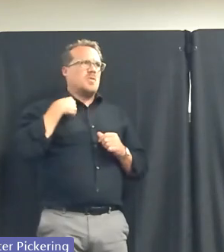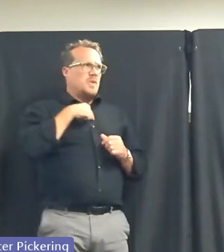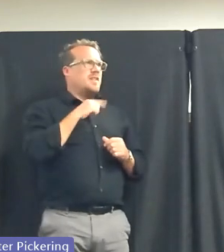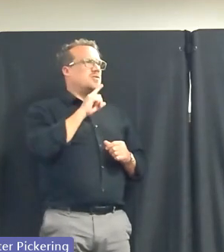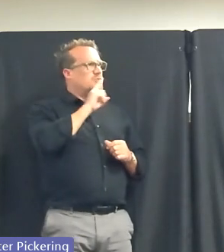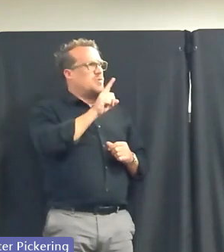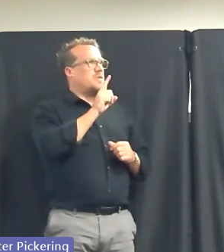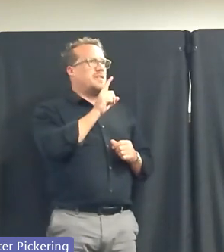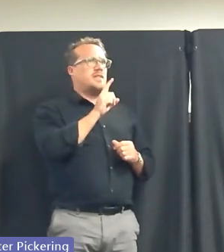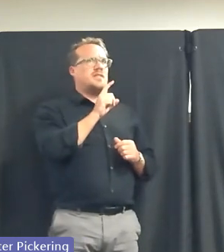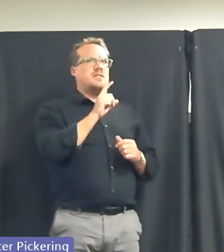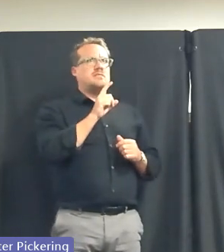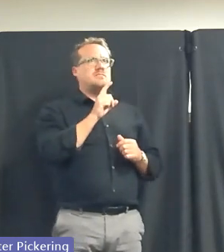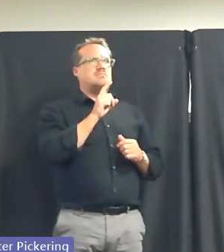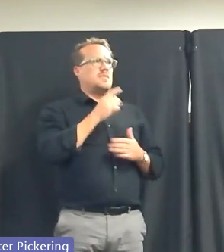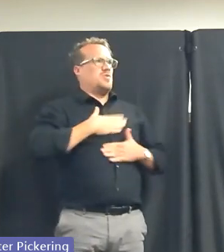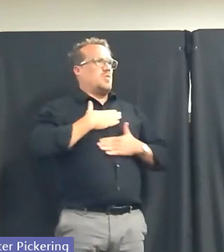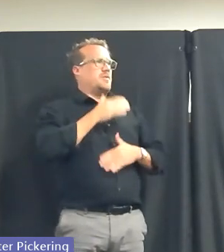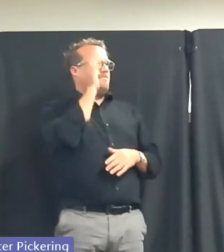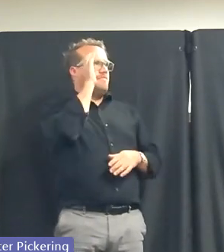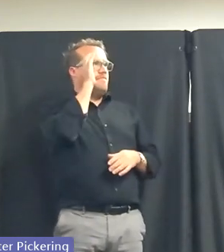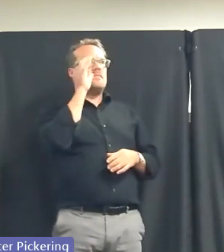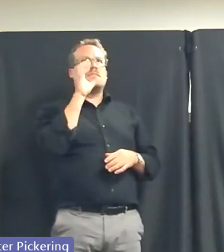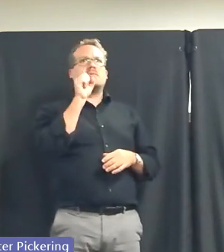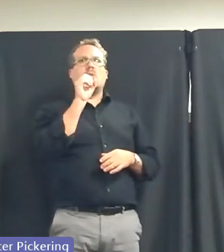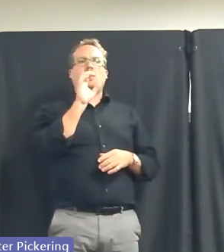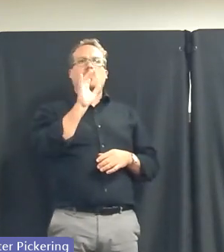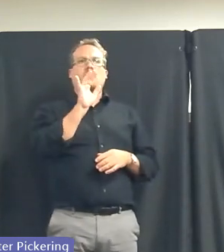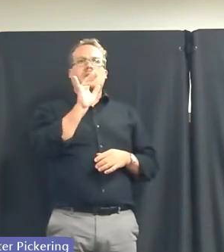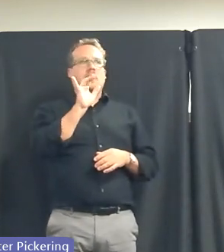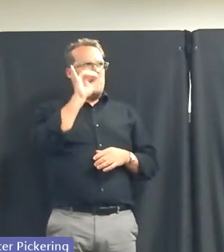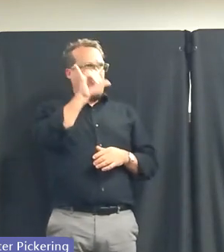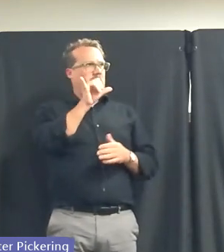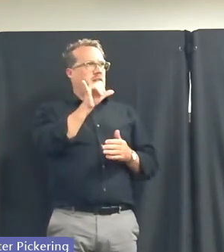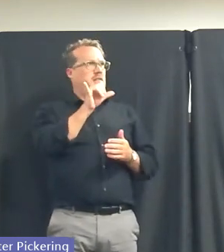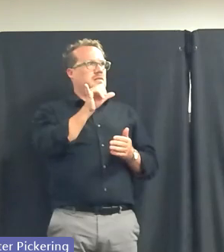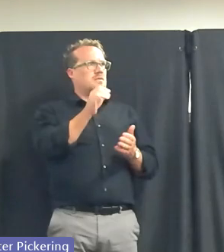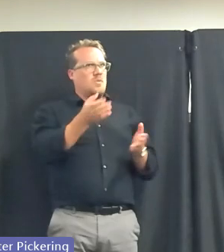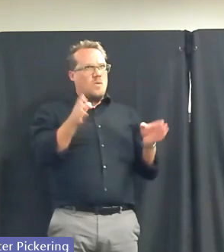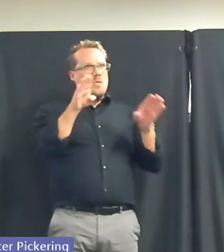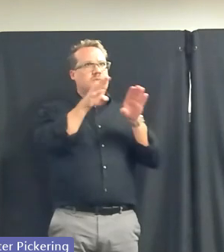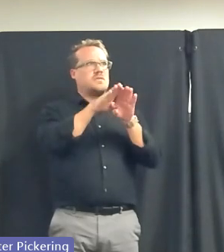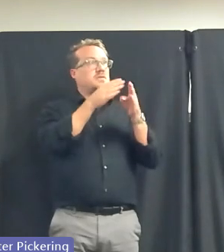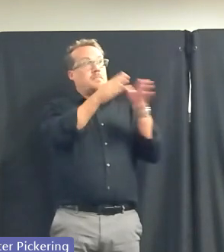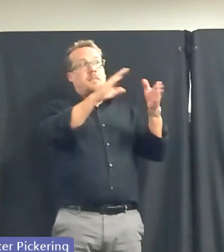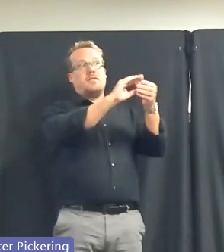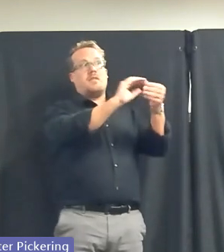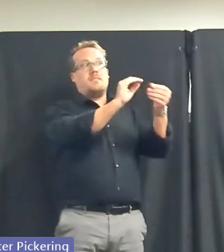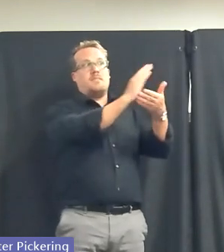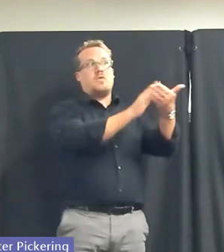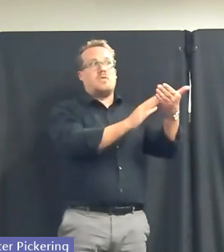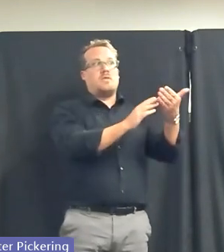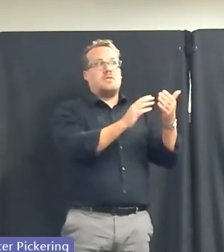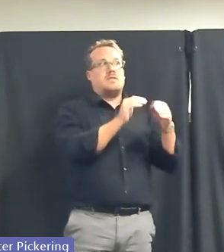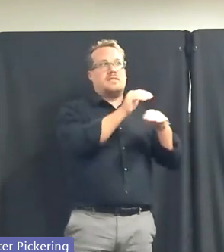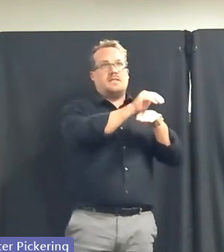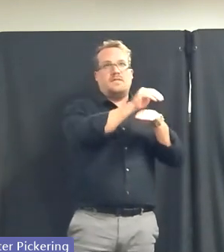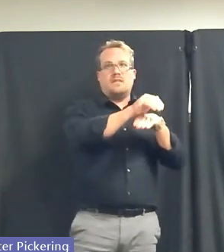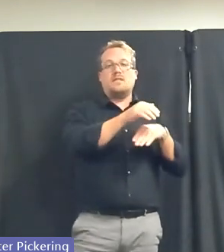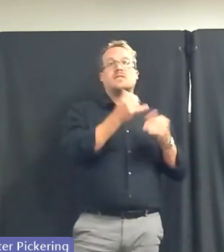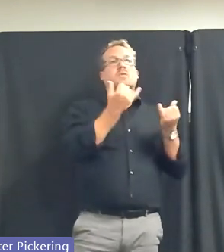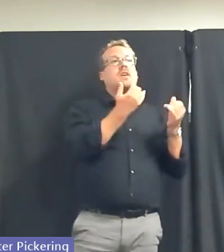do. And so that concludes the public comment for the evening. Now